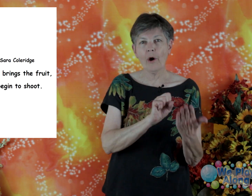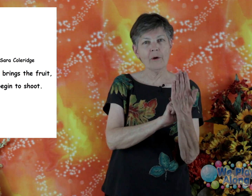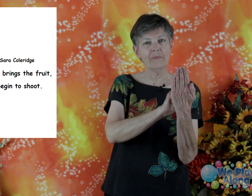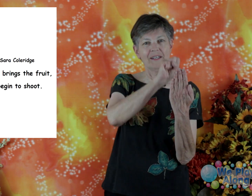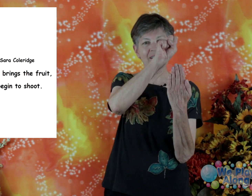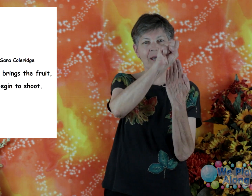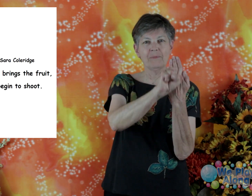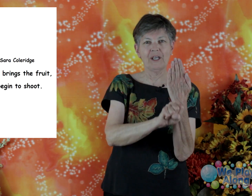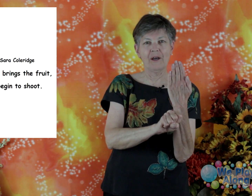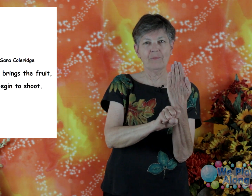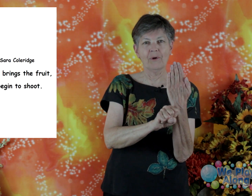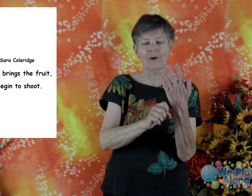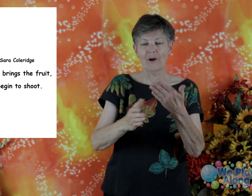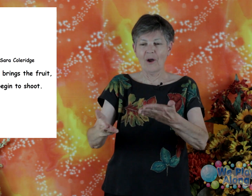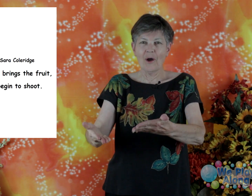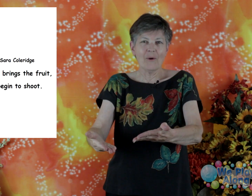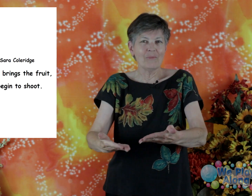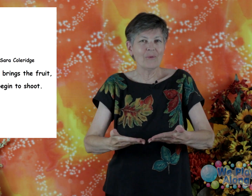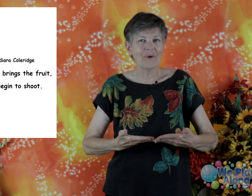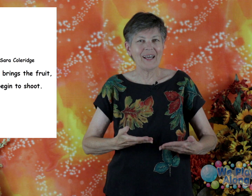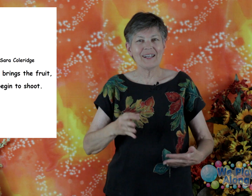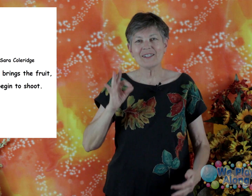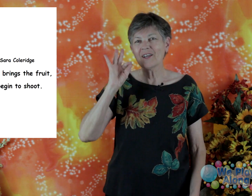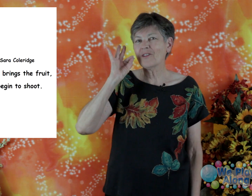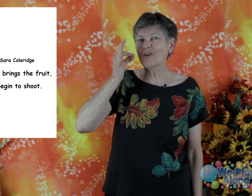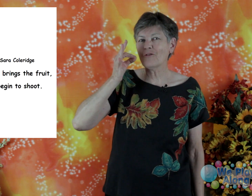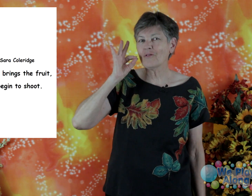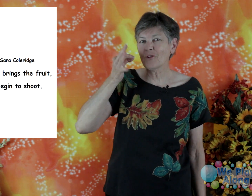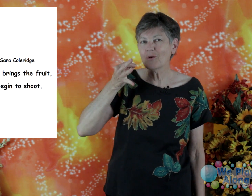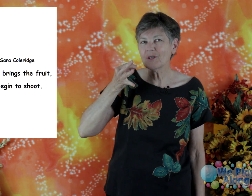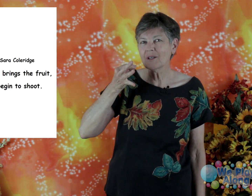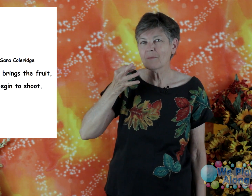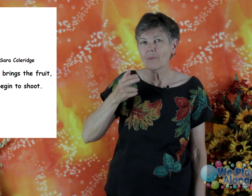Warm September brings the fruit.